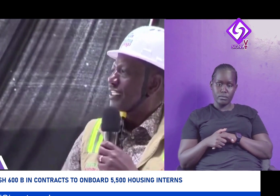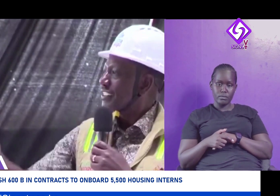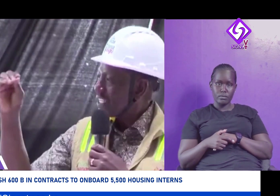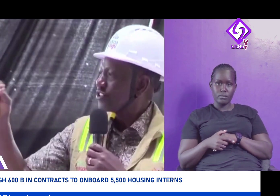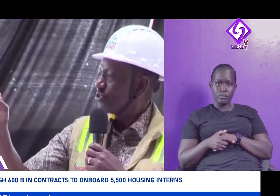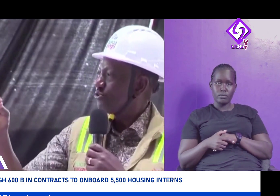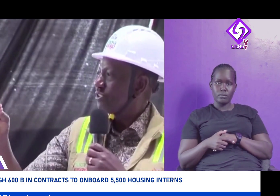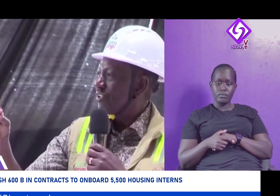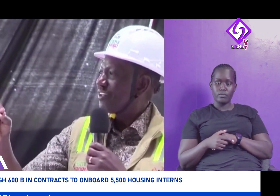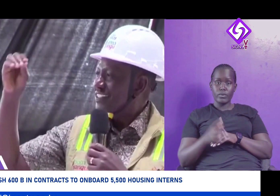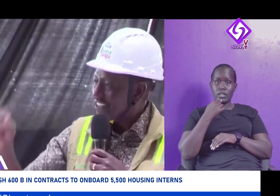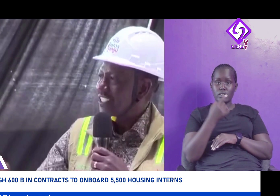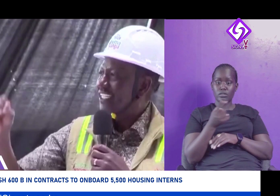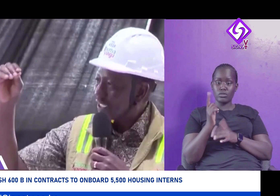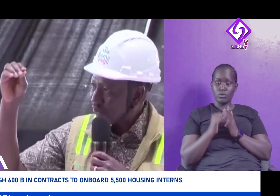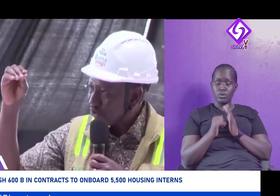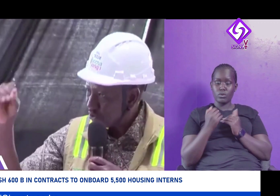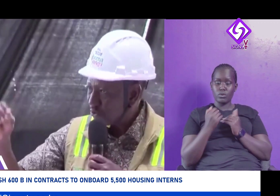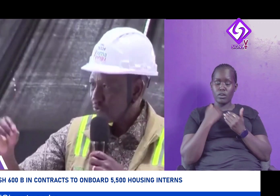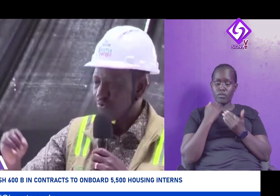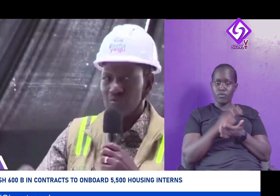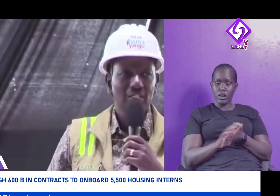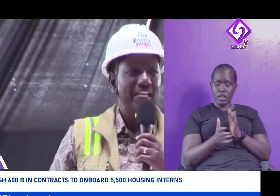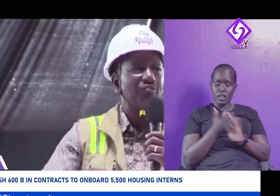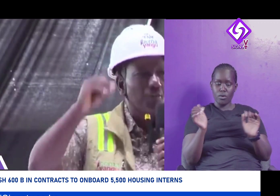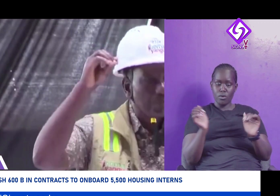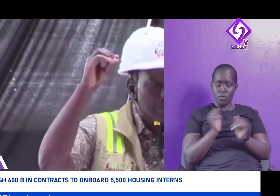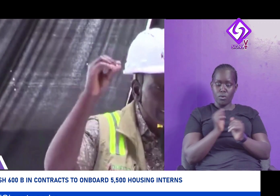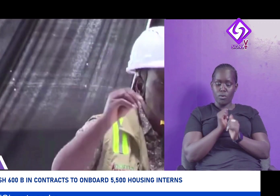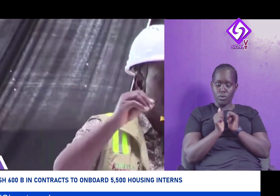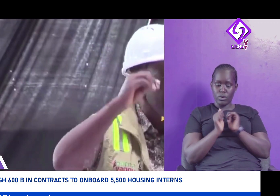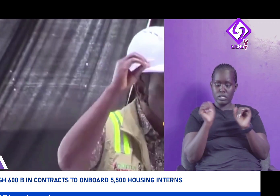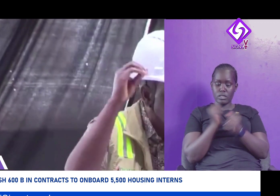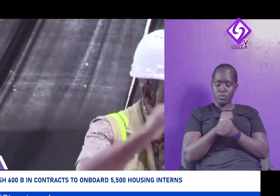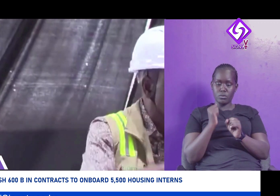It tells you there is nothing that we cannot do if we believe in ourselves.